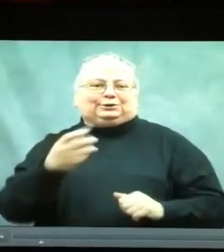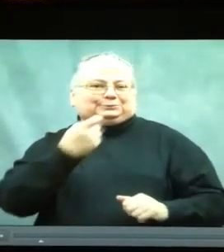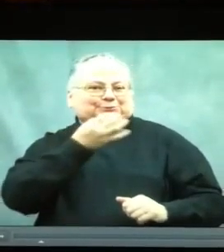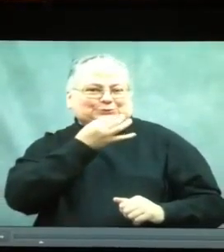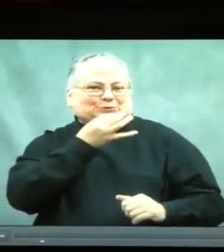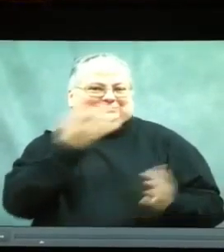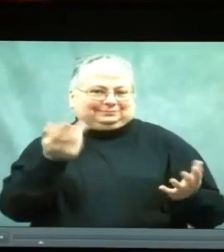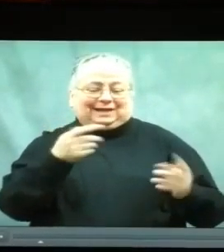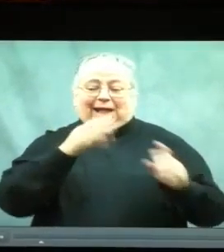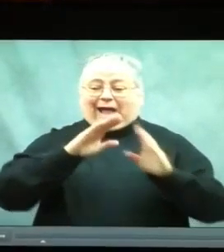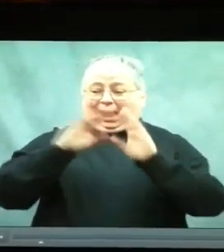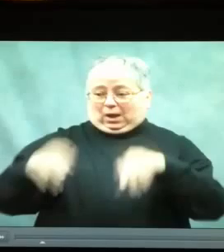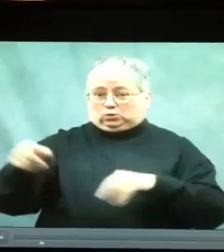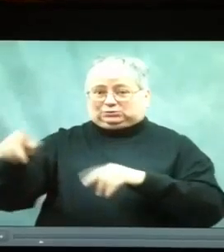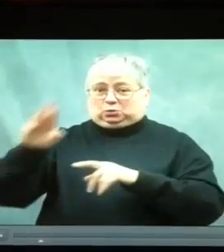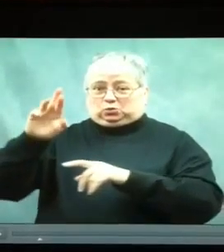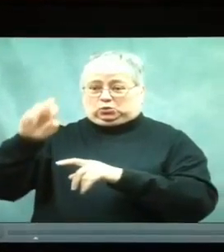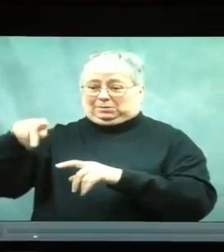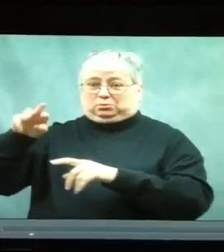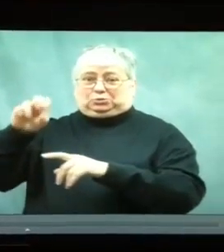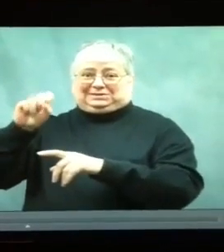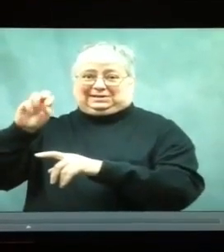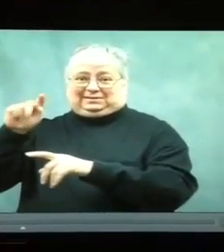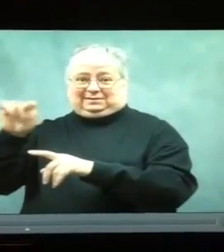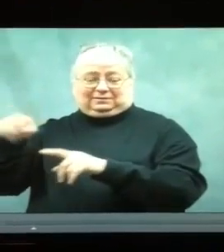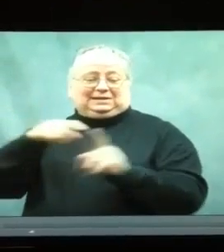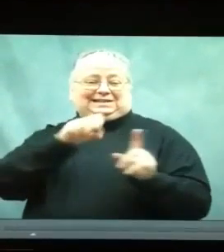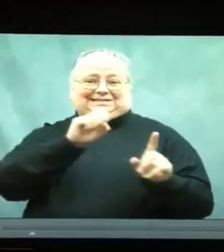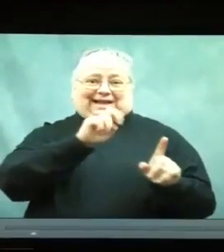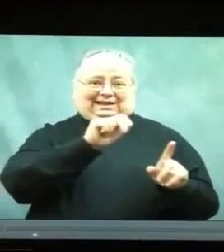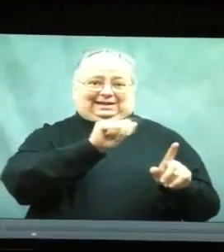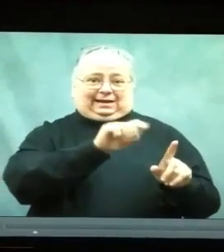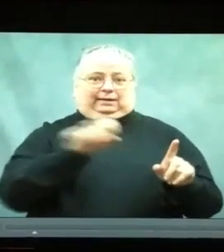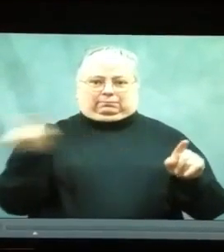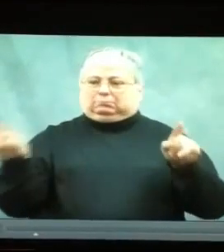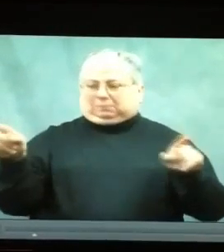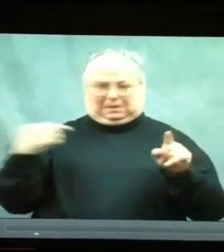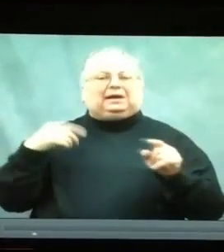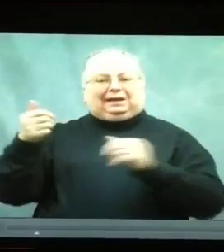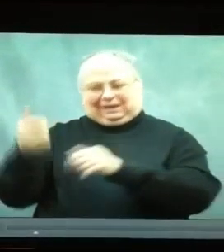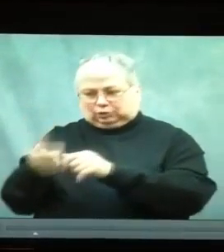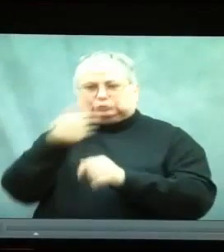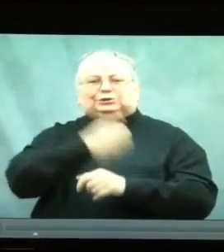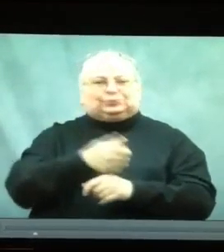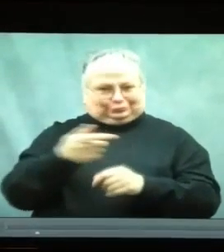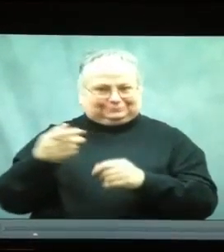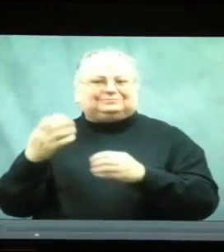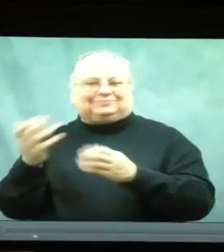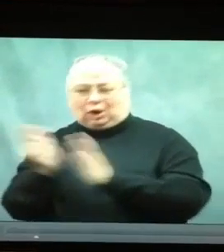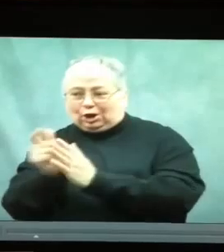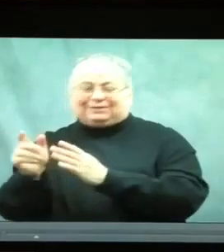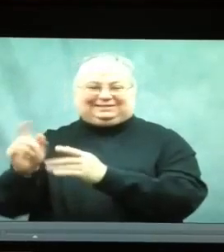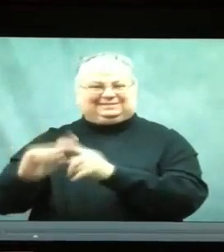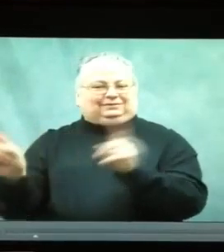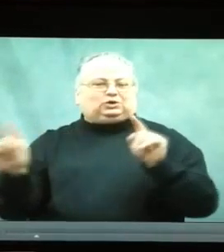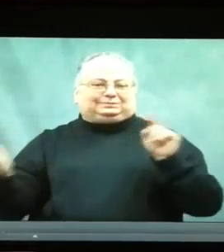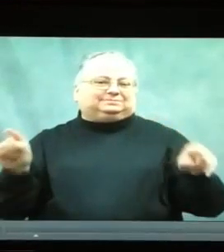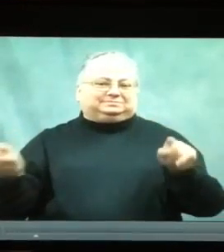it has to get voted on and passed before it can go into effect, but there's in the Senate and the House of Representatives, there are these two laws that